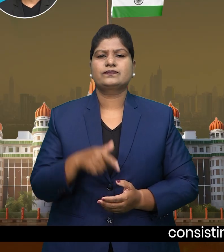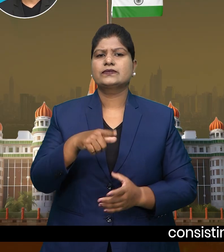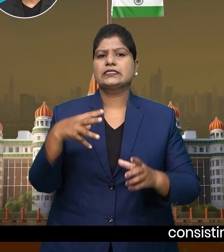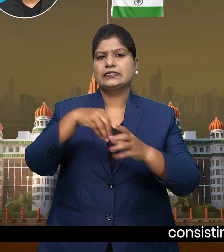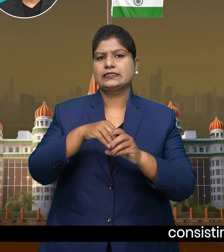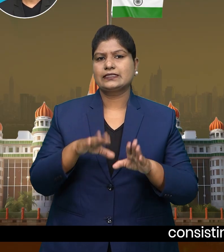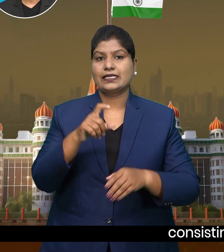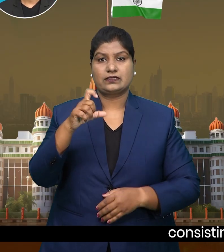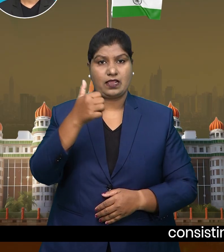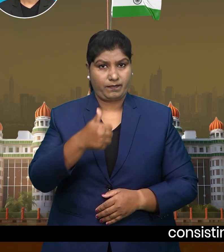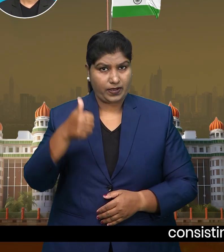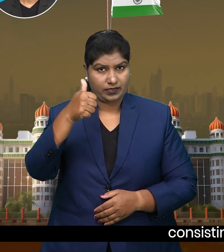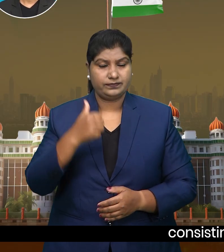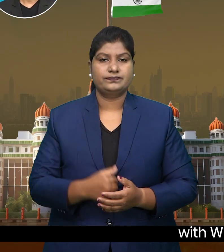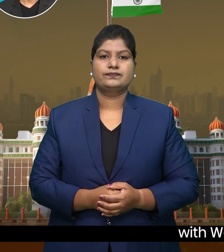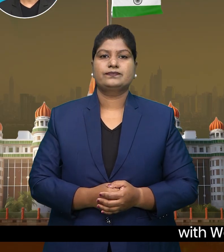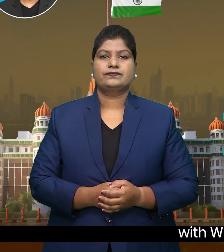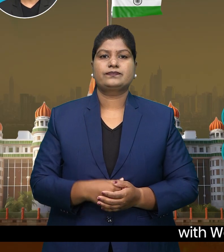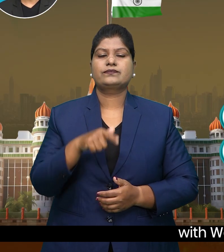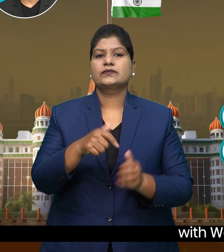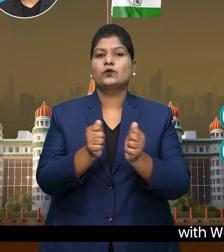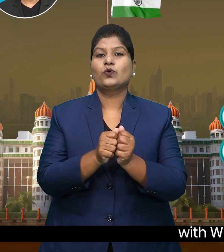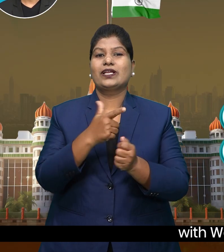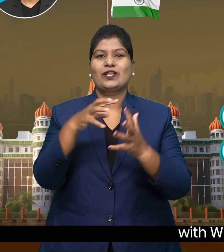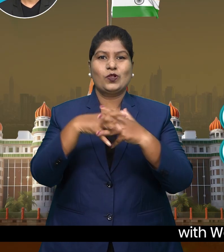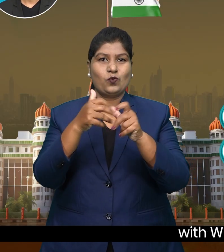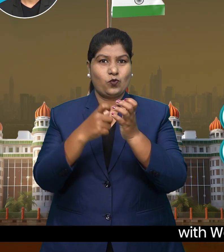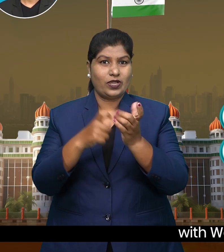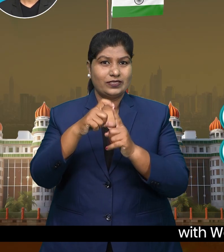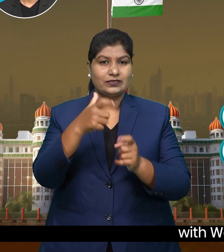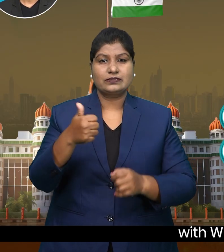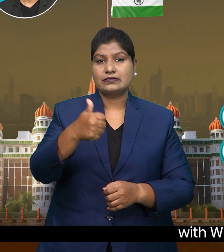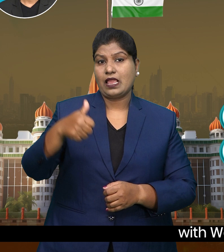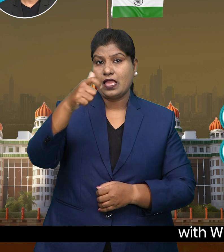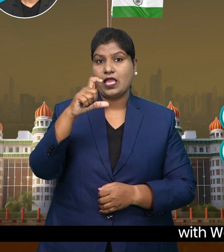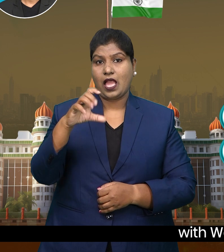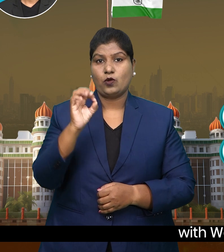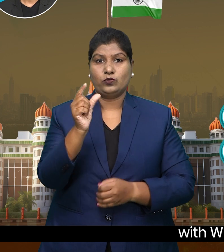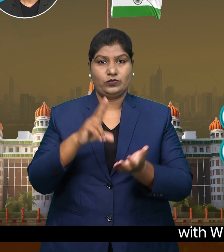consisting of a chairman with ward councillors,